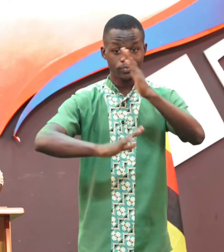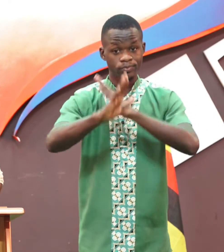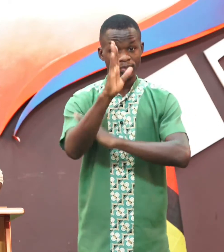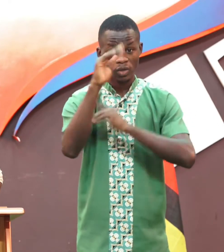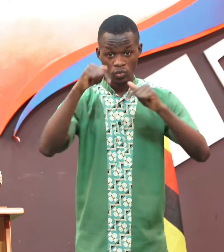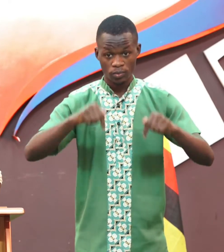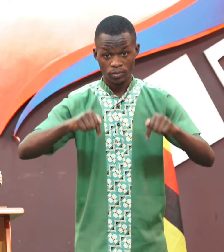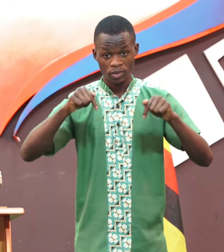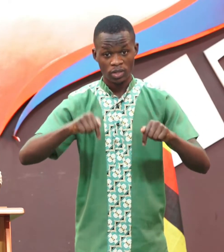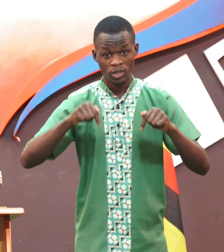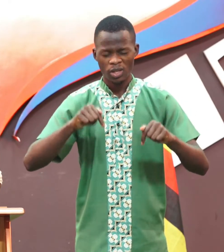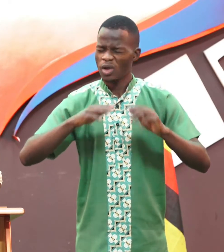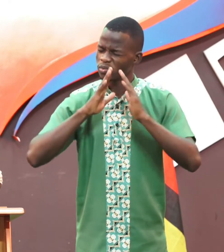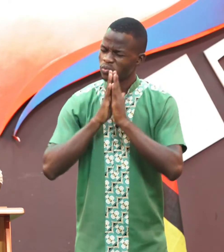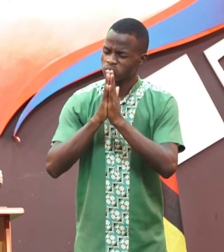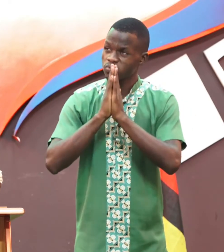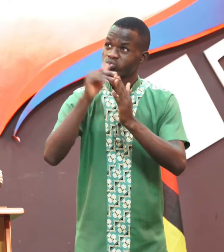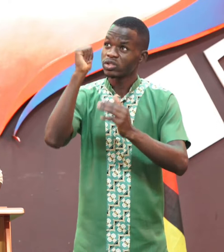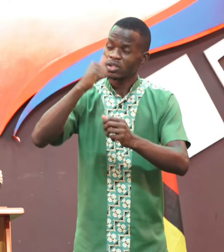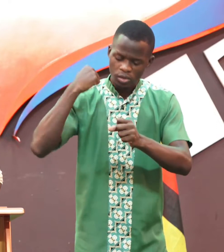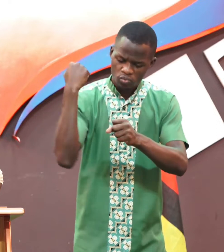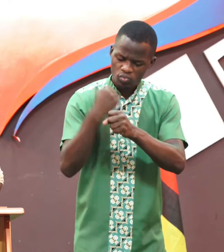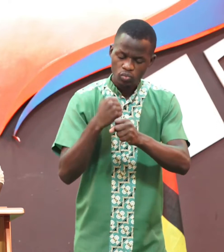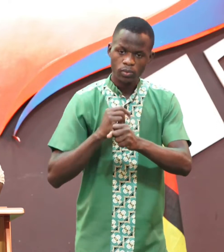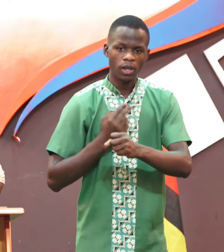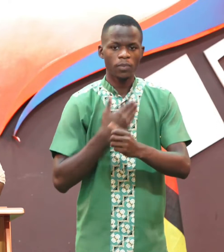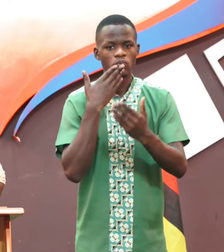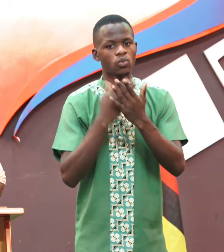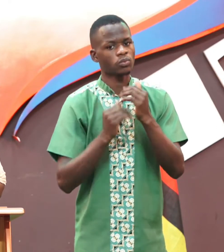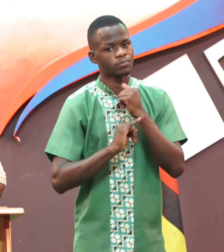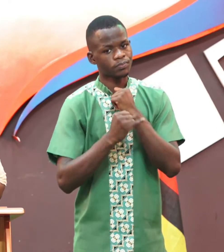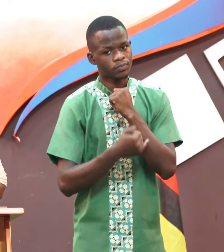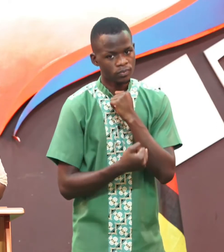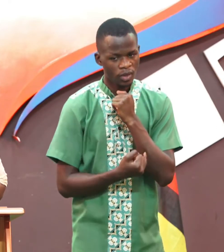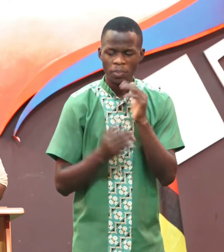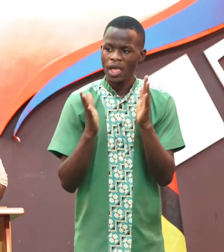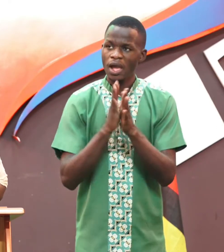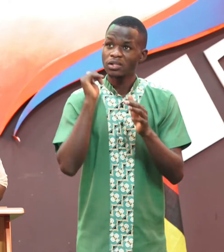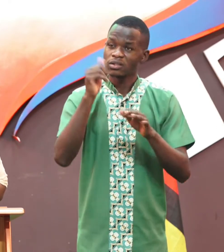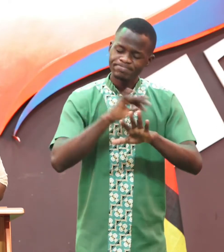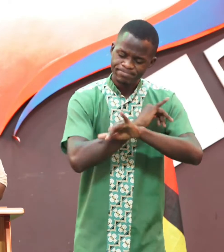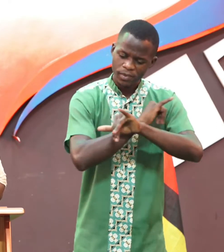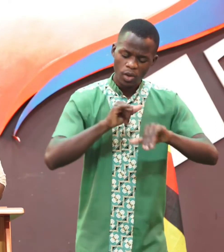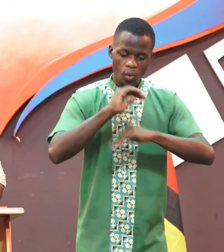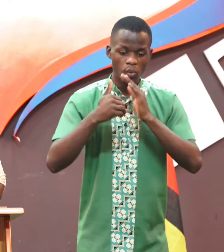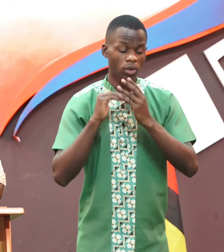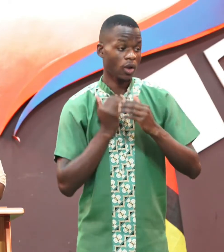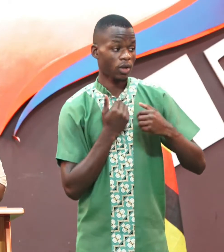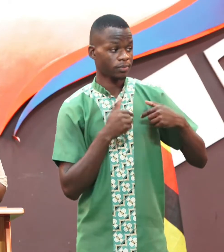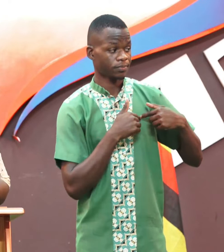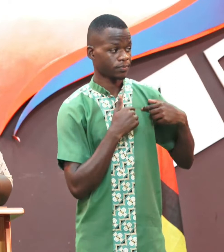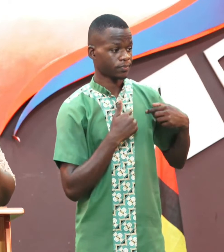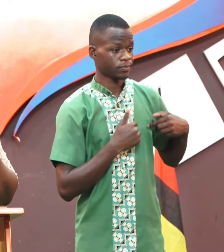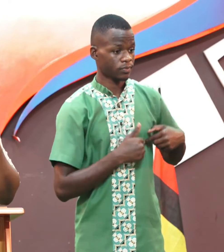letters intercede tumusaba tukolemu omulimu. And ask him to do a work in us. Atulongose emitima. That he may purify our